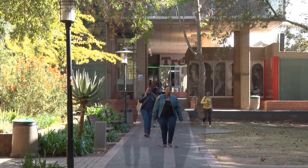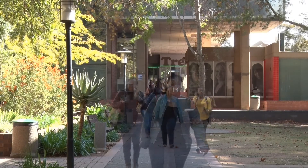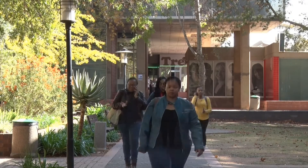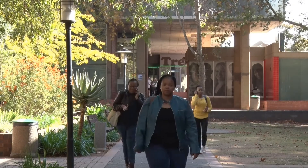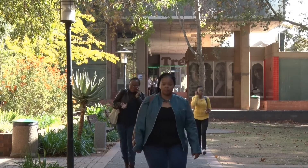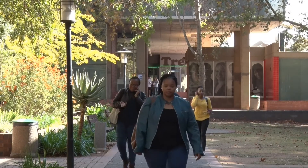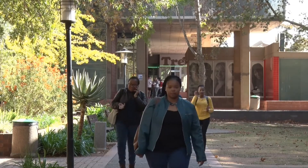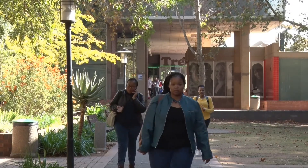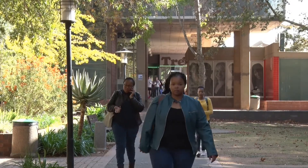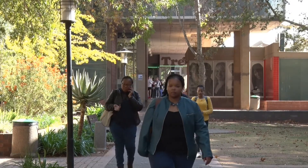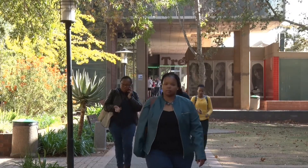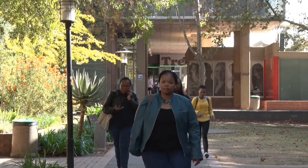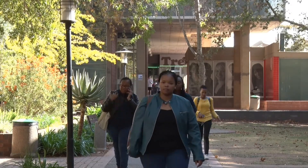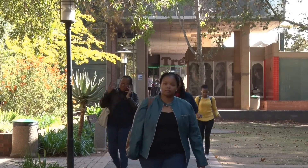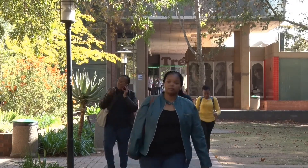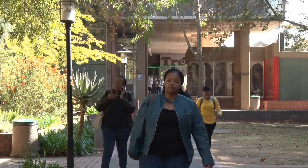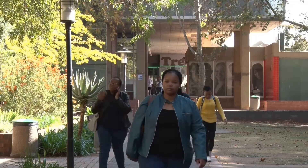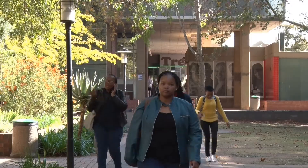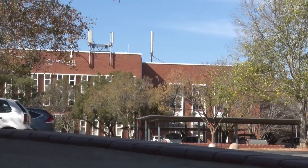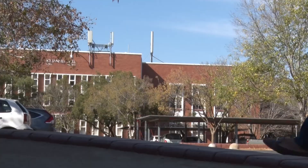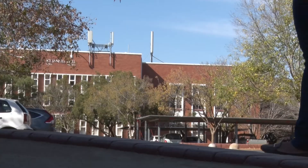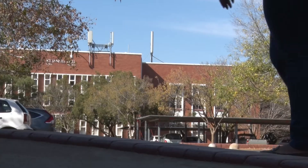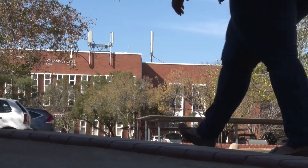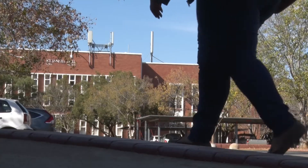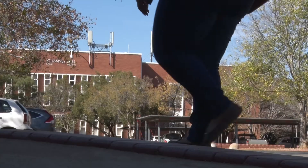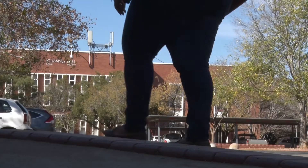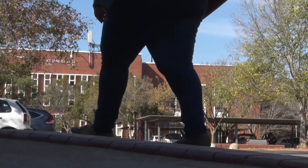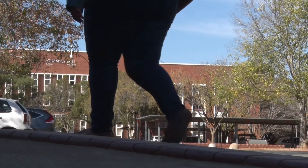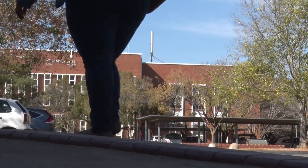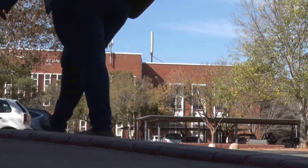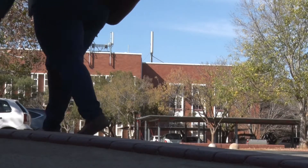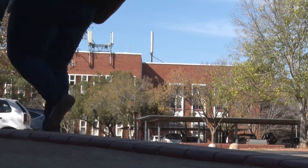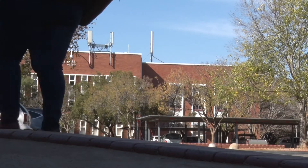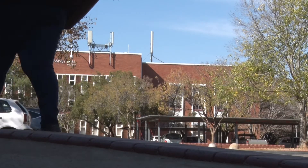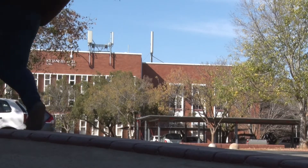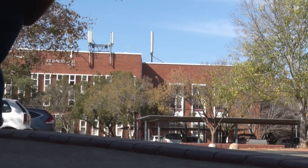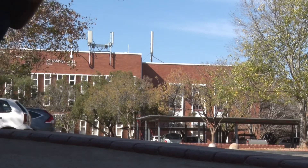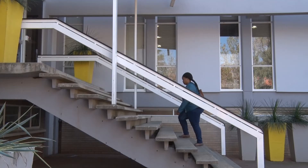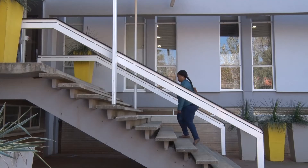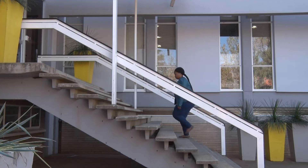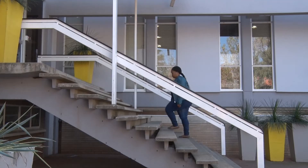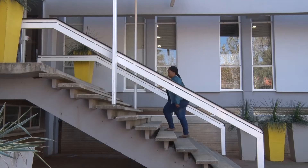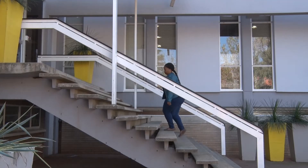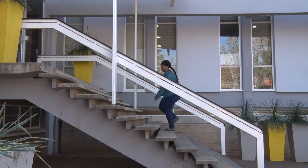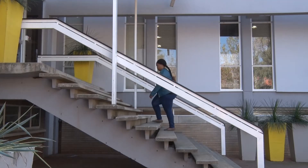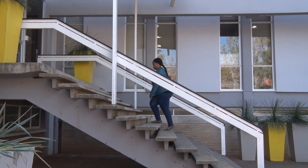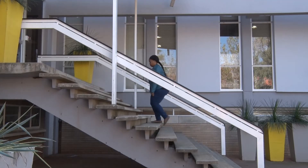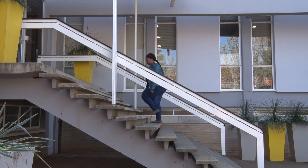differing opinions. Students who define their I separate from themselves. It are these unique individuals